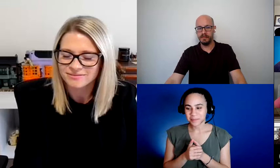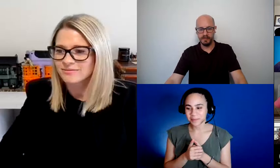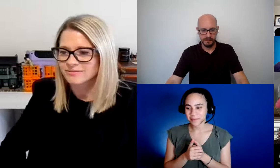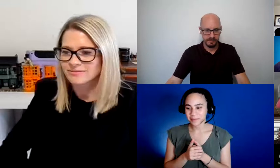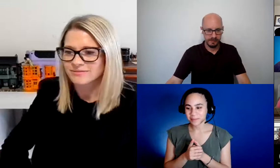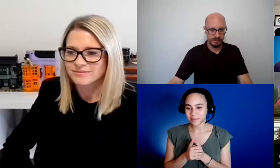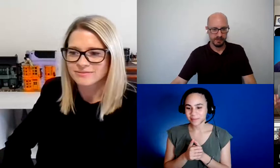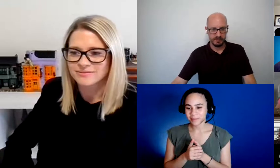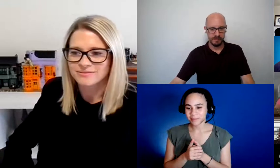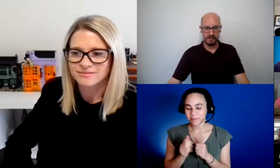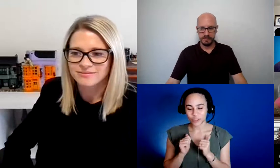Great, great.